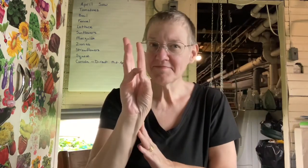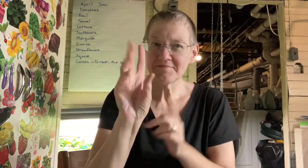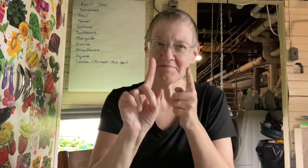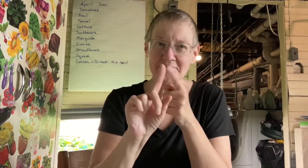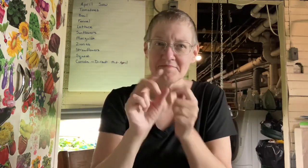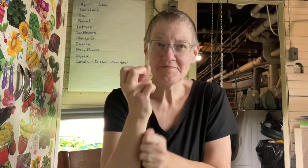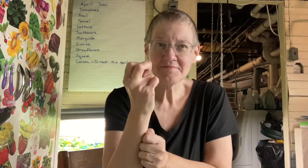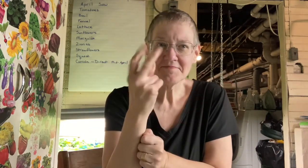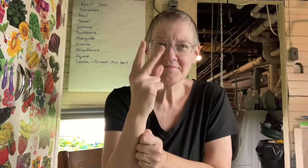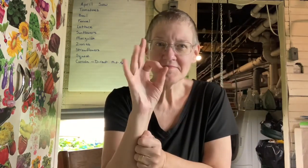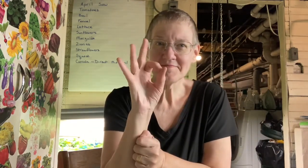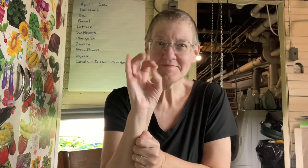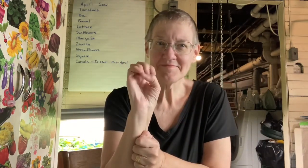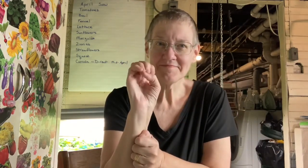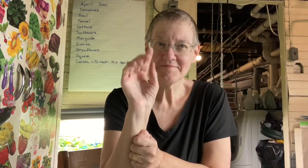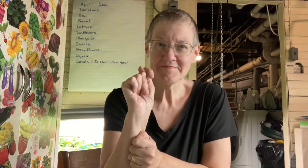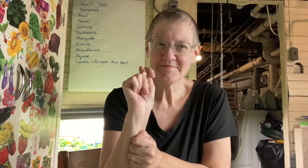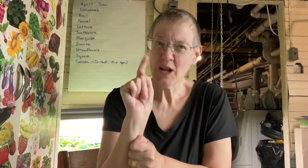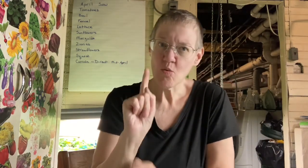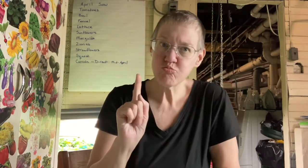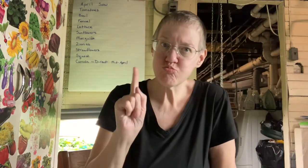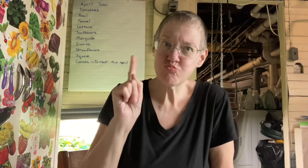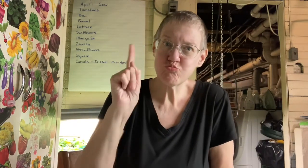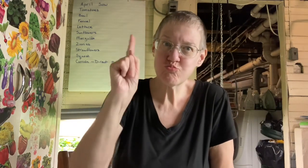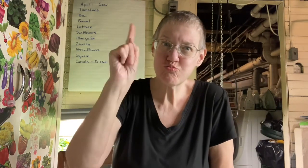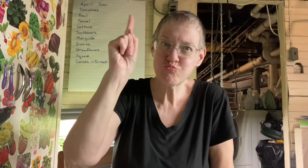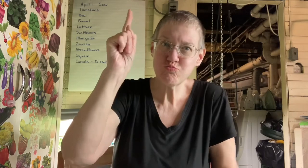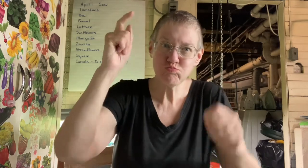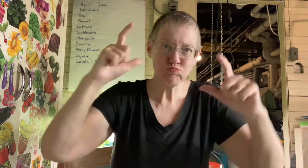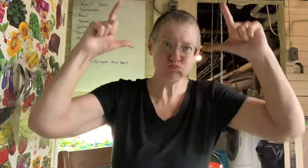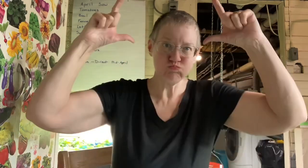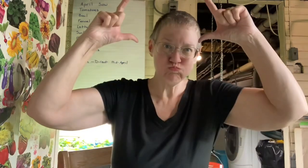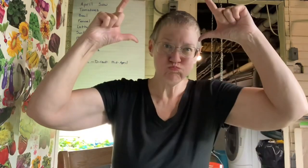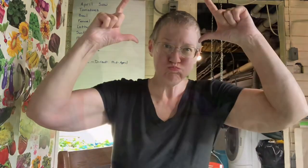really tall, 6 to 12 feet.